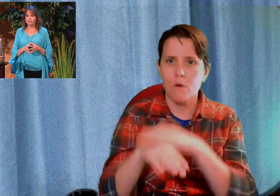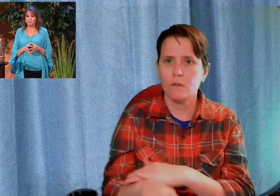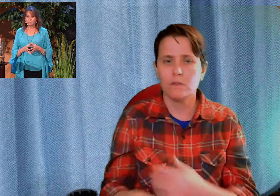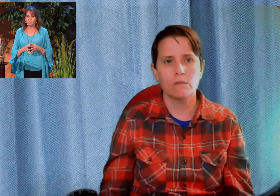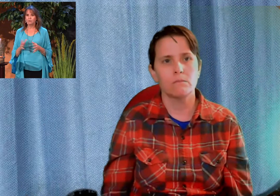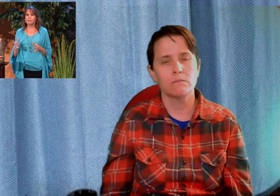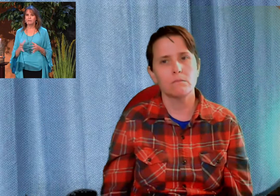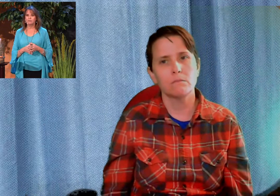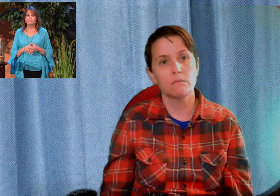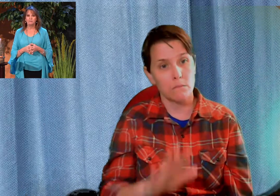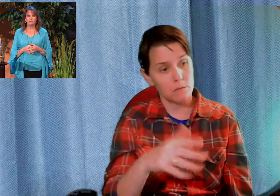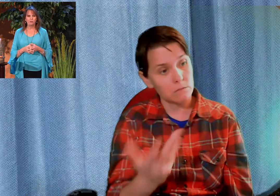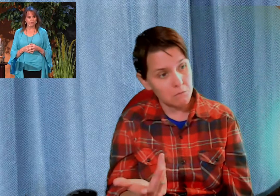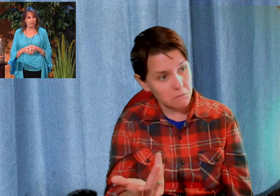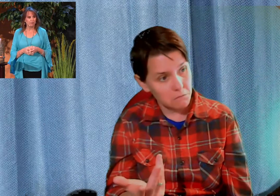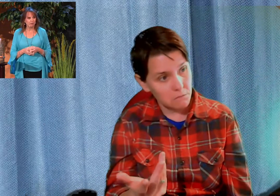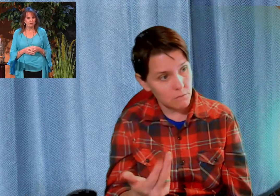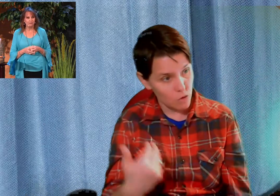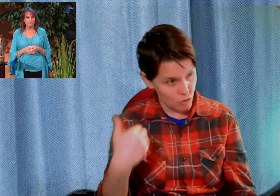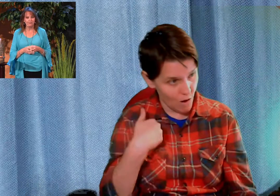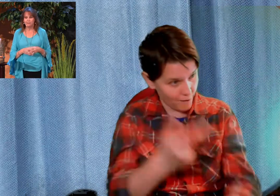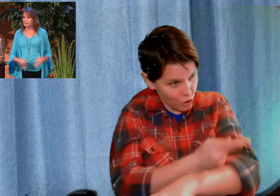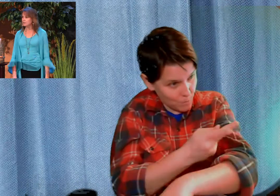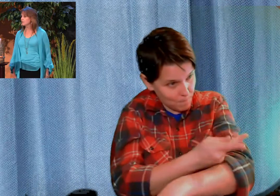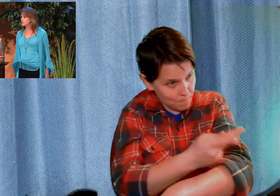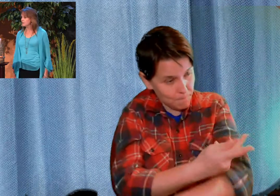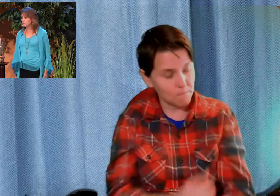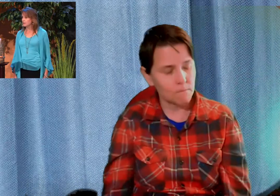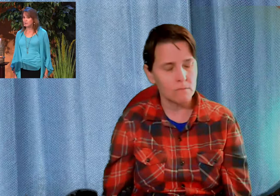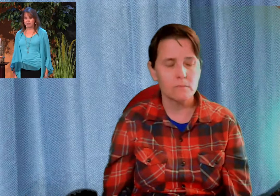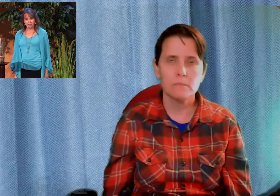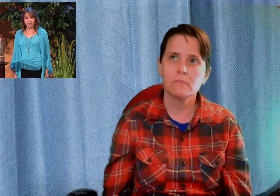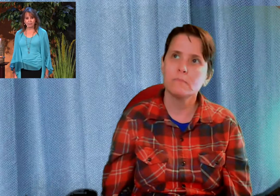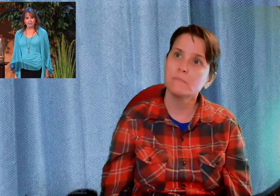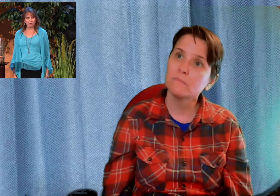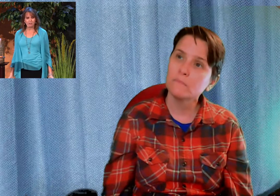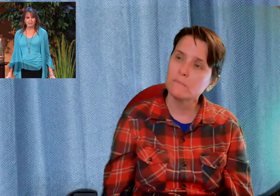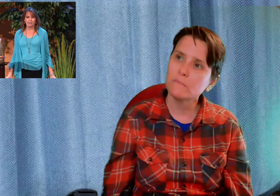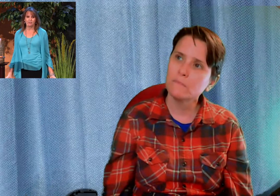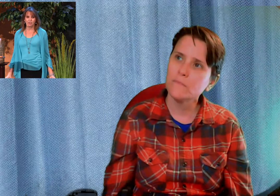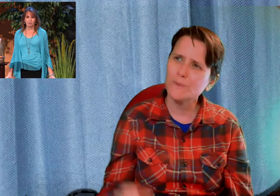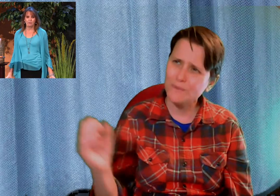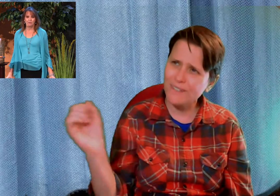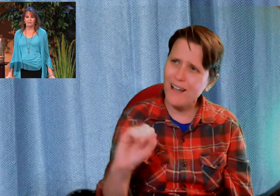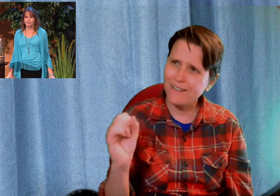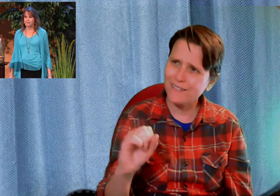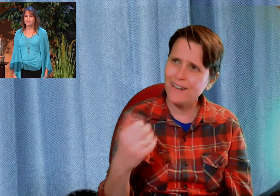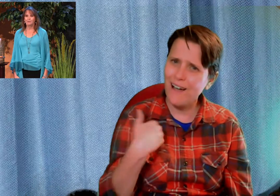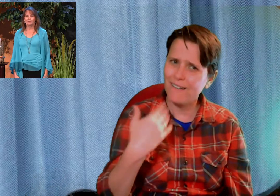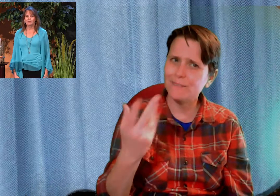goes, "Well," the wise man, "well, do you have sheep?" He goes, "Are you kidding me? Of course I have sheep."